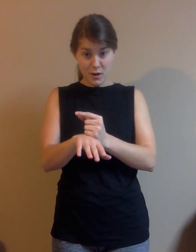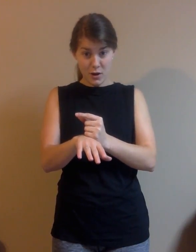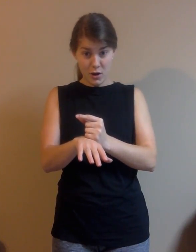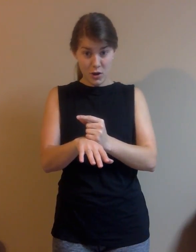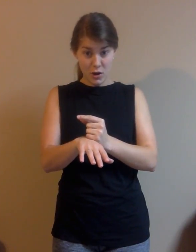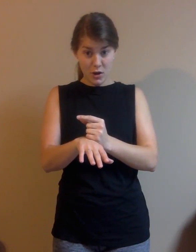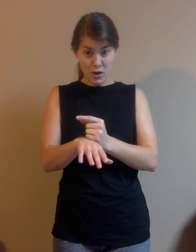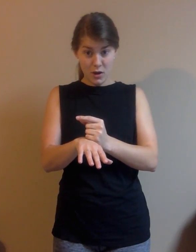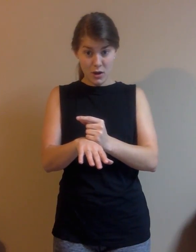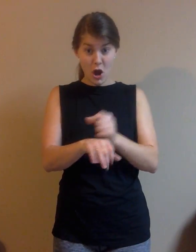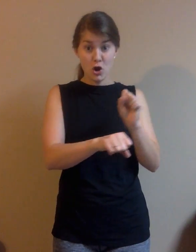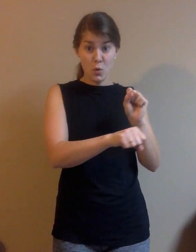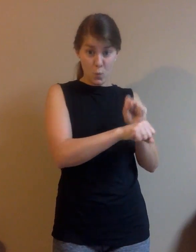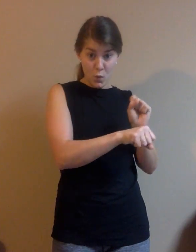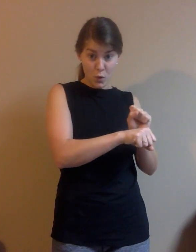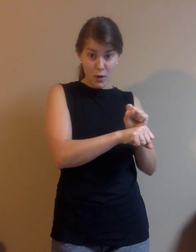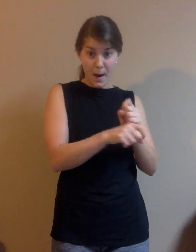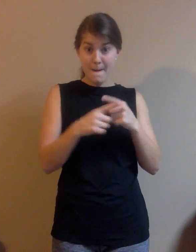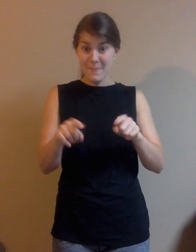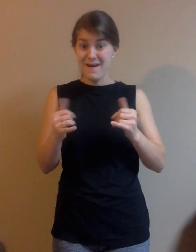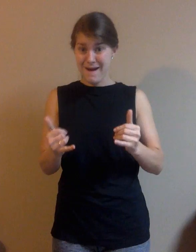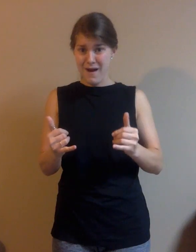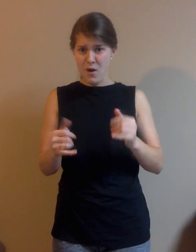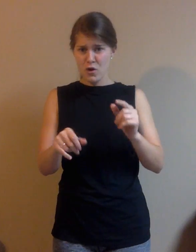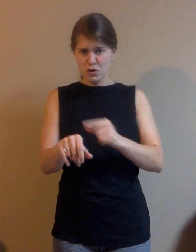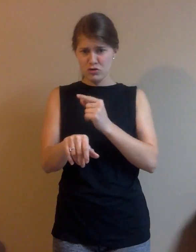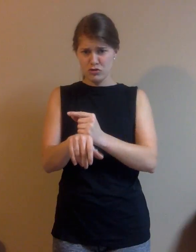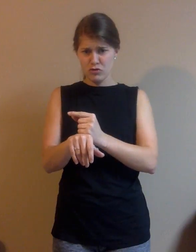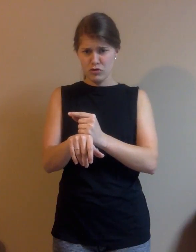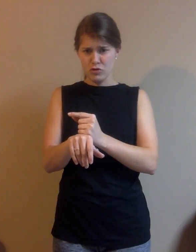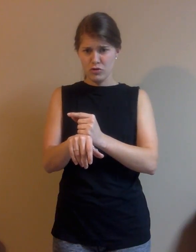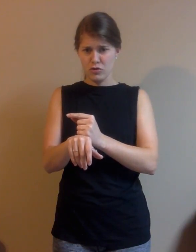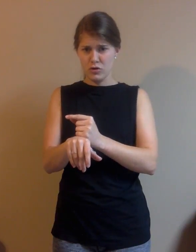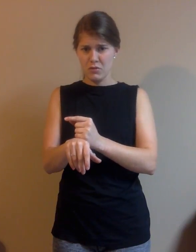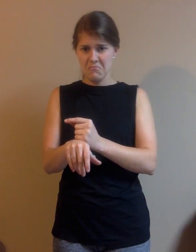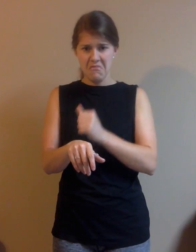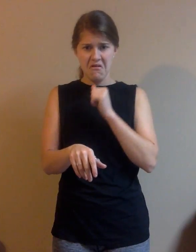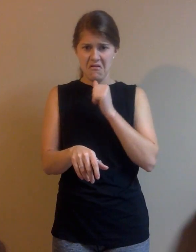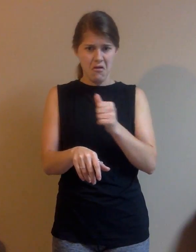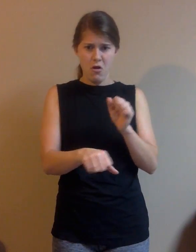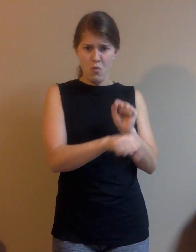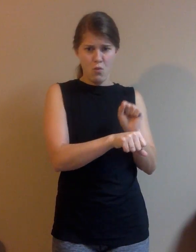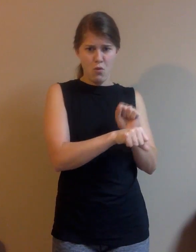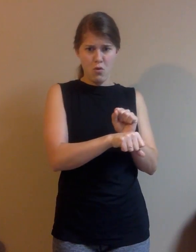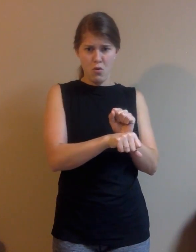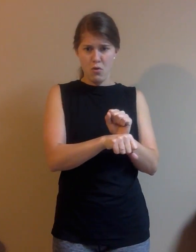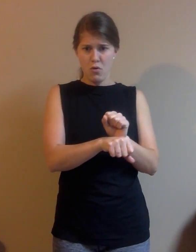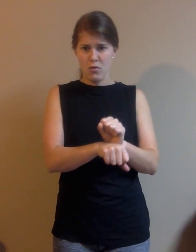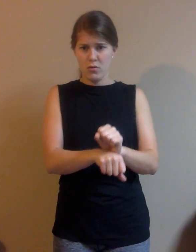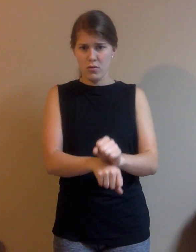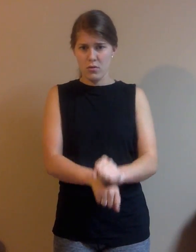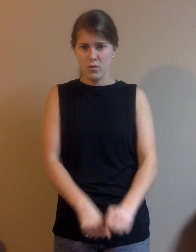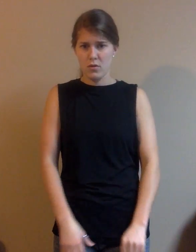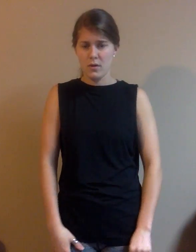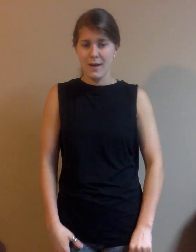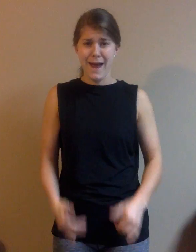but now, kids with degrees are often heading home to carry on playing video games. Because you need an MA, where the previous job